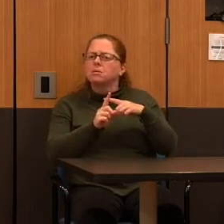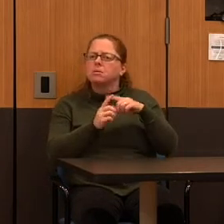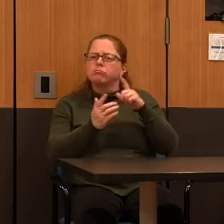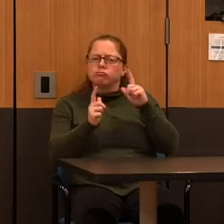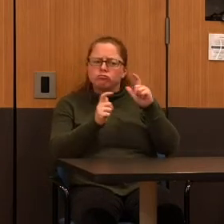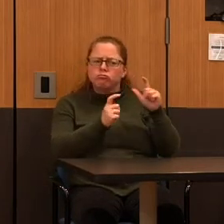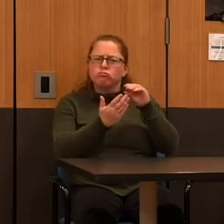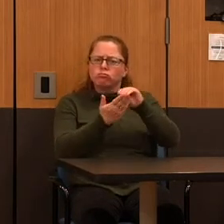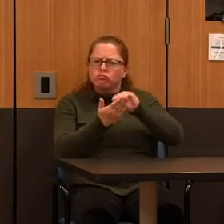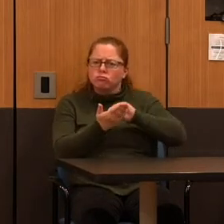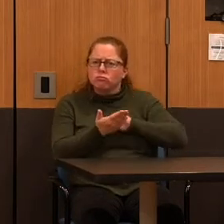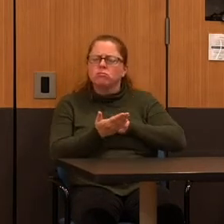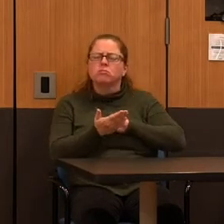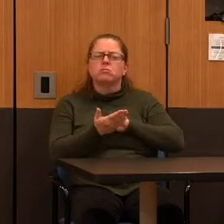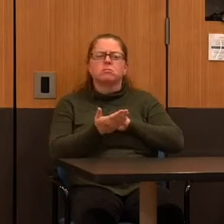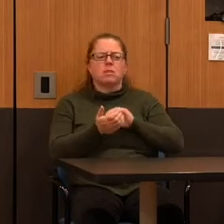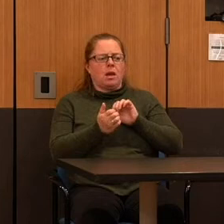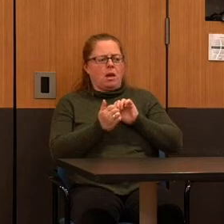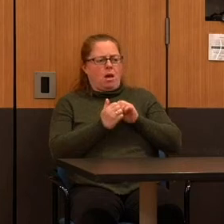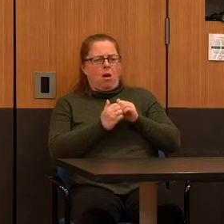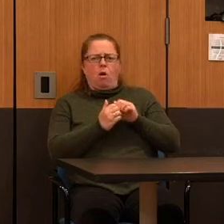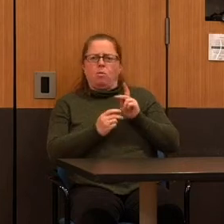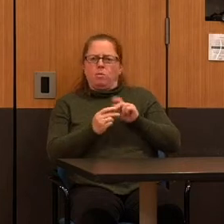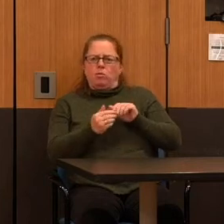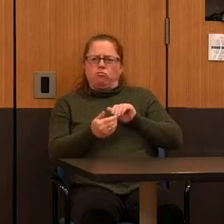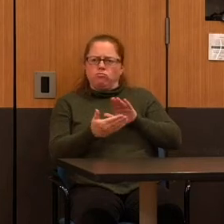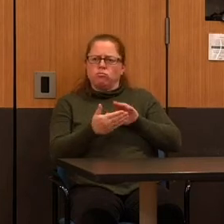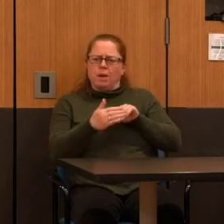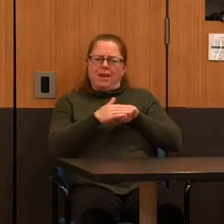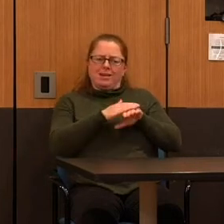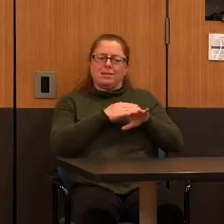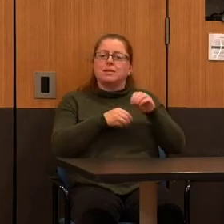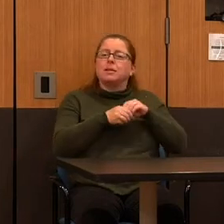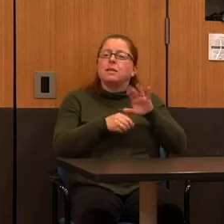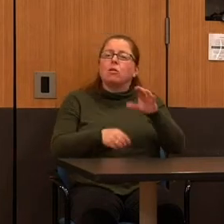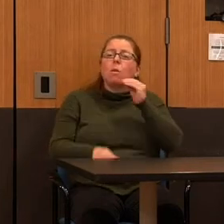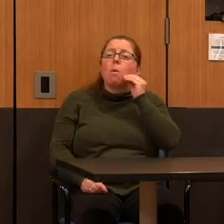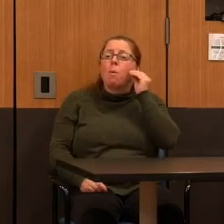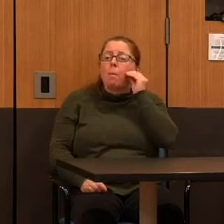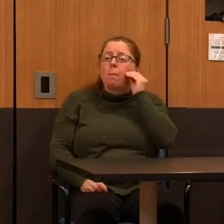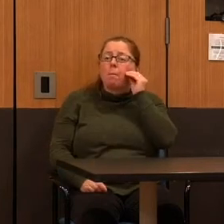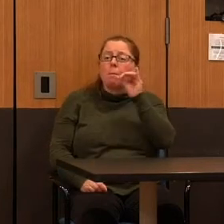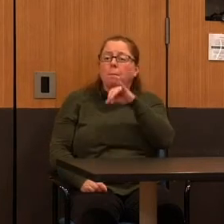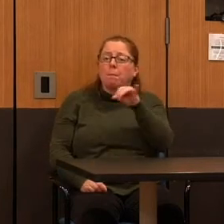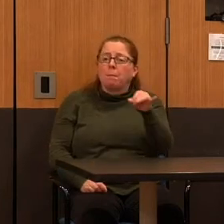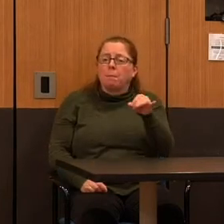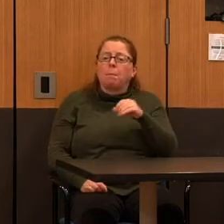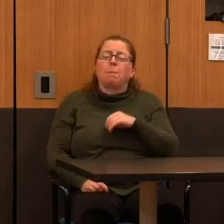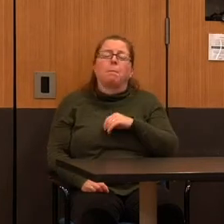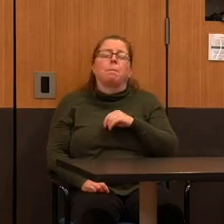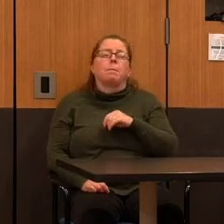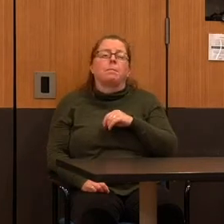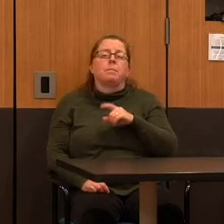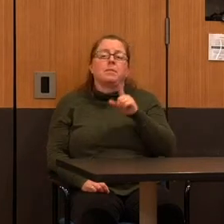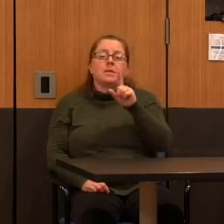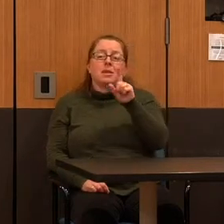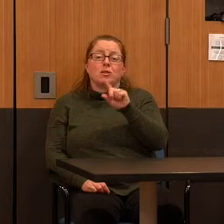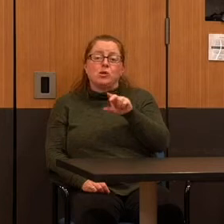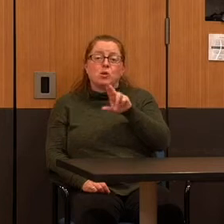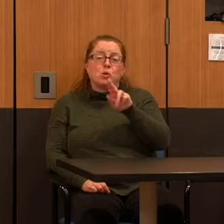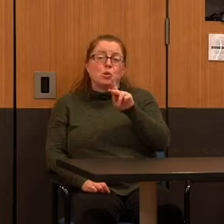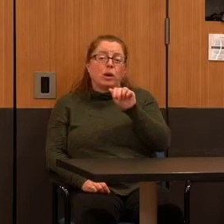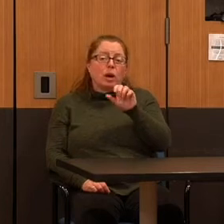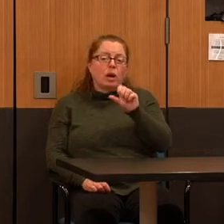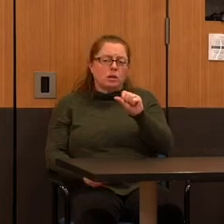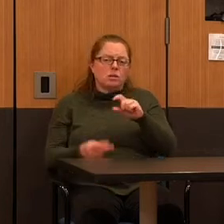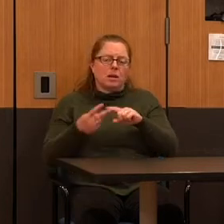documentation of how people were building access in their own homes. Zukas and Eric Dibner out of the